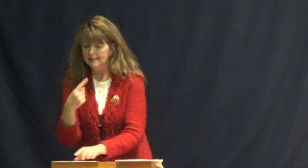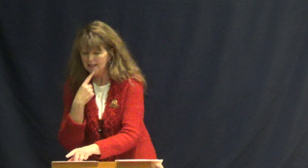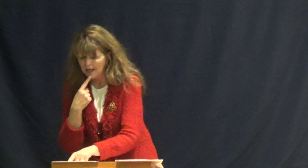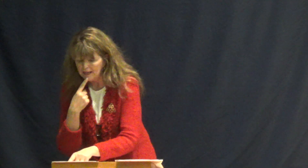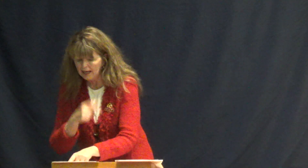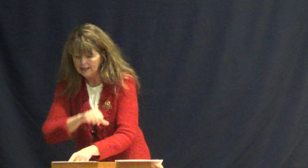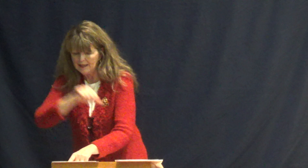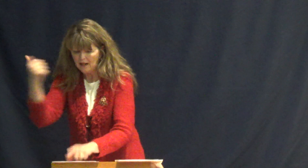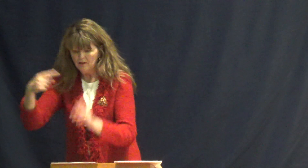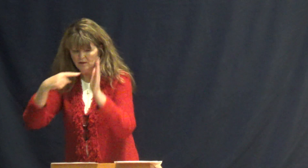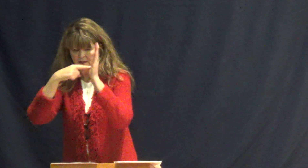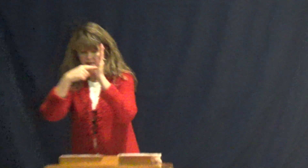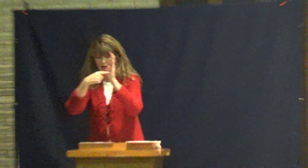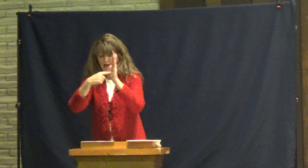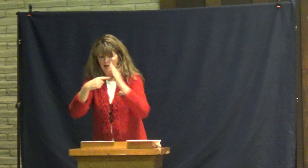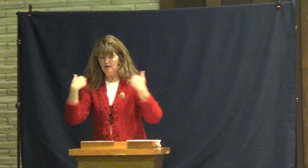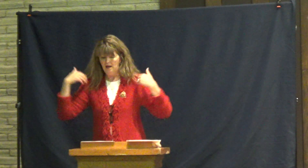is